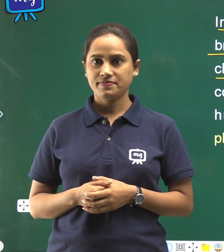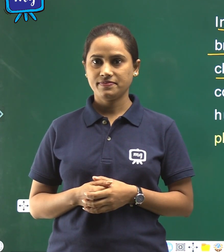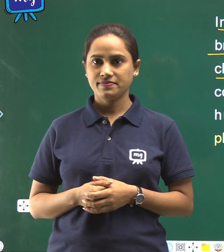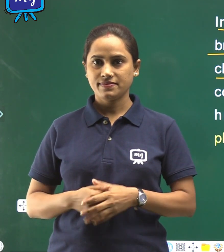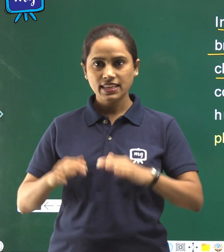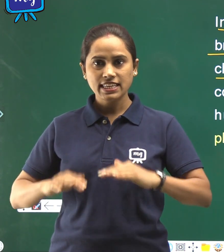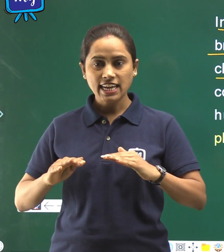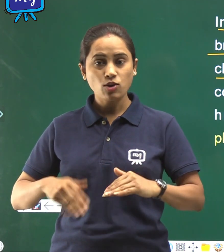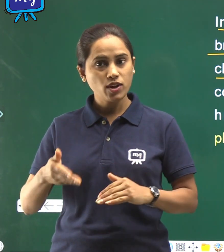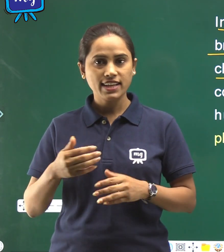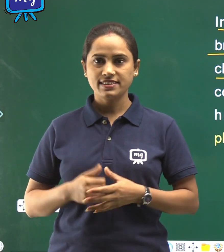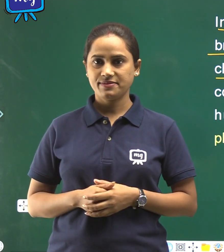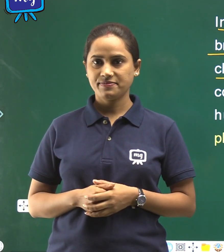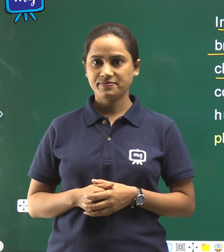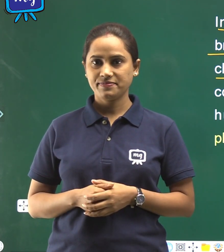Childhood is